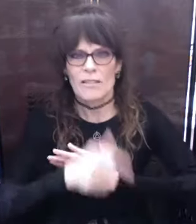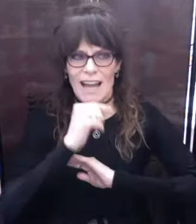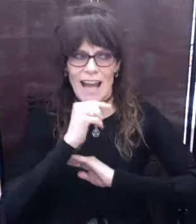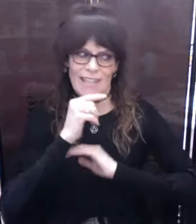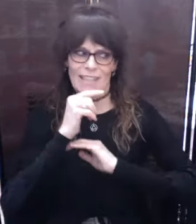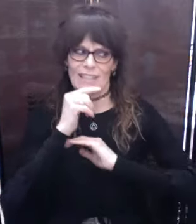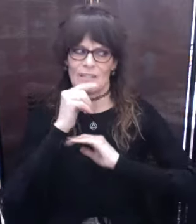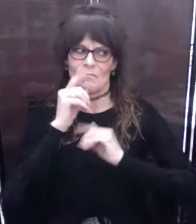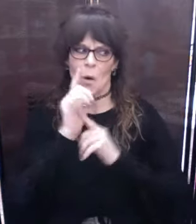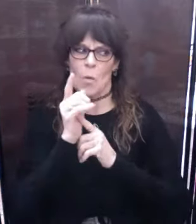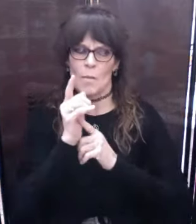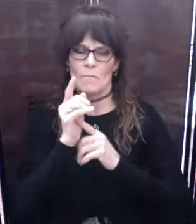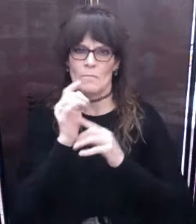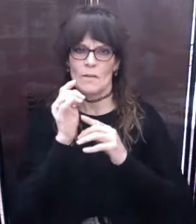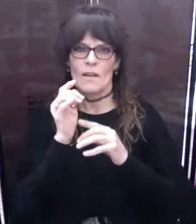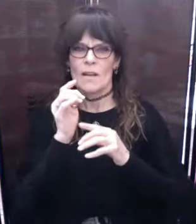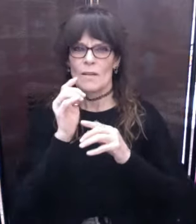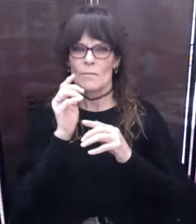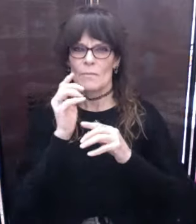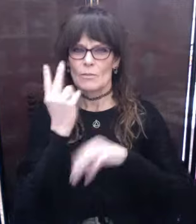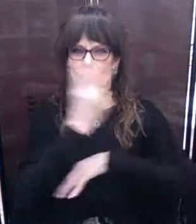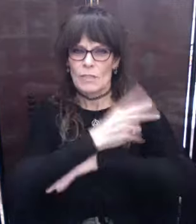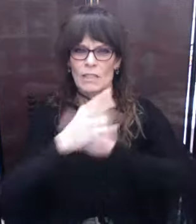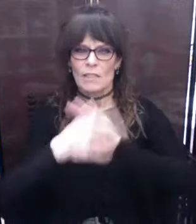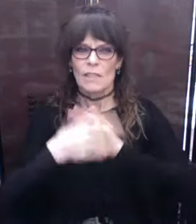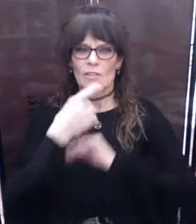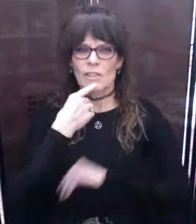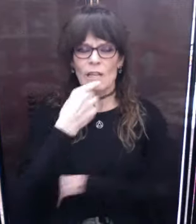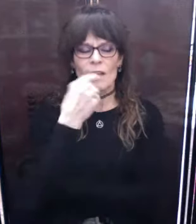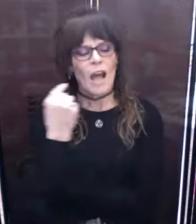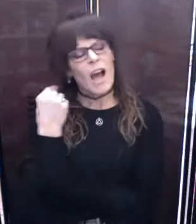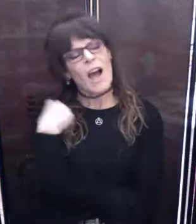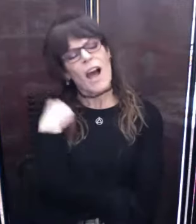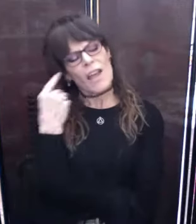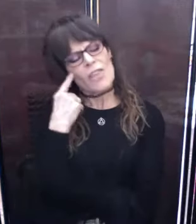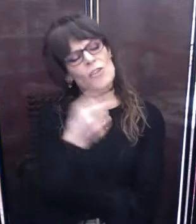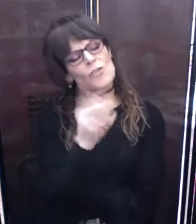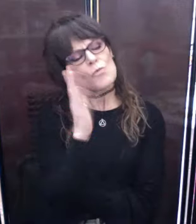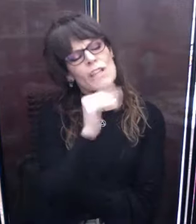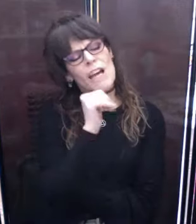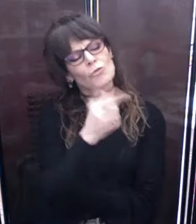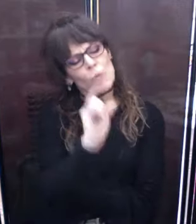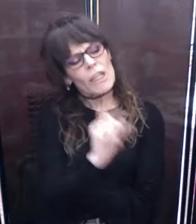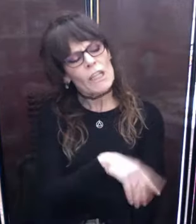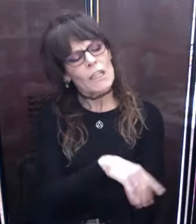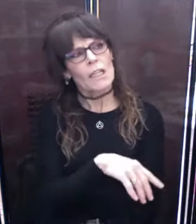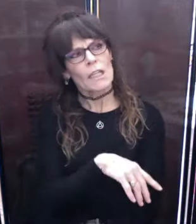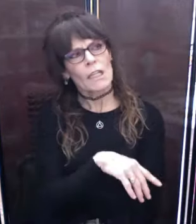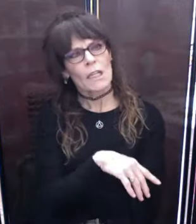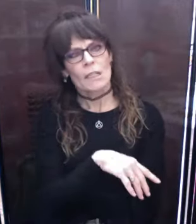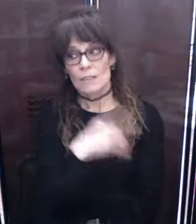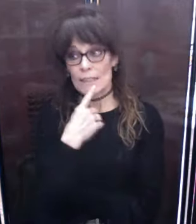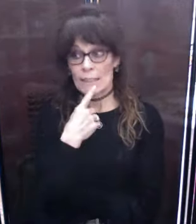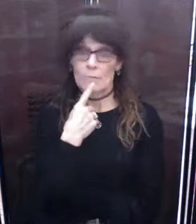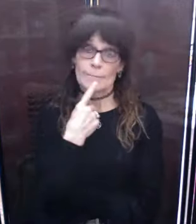that day. But a day or so later, she said, I thought you said you weren't going to drink. And I said, well,